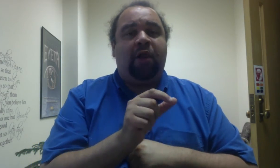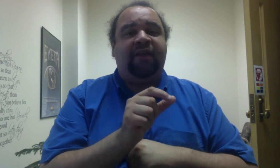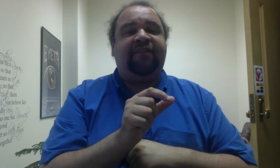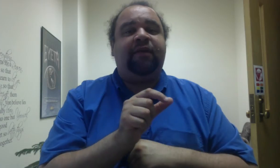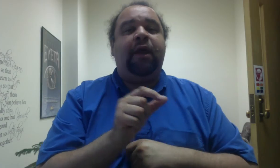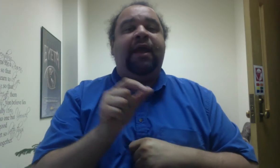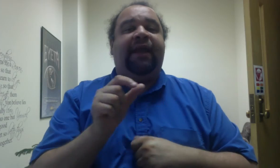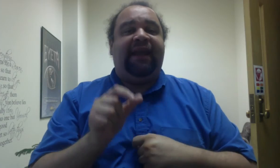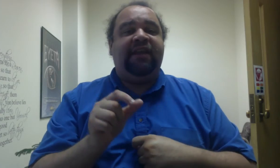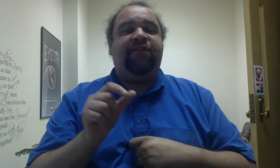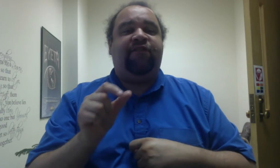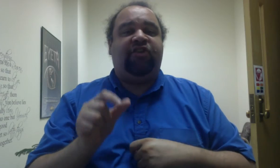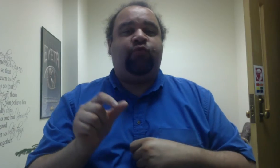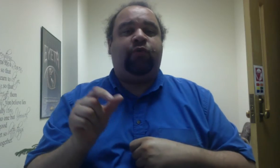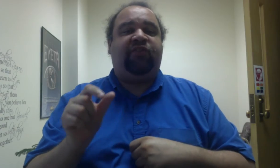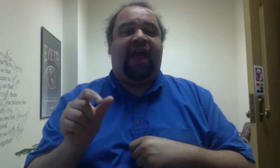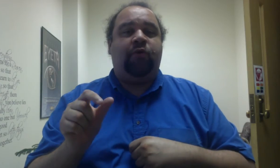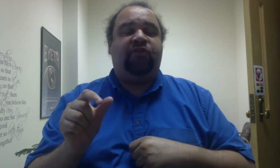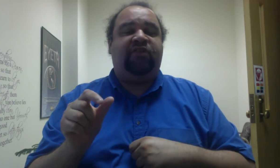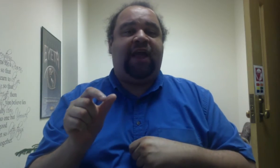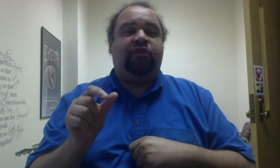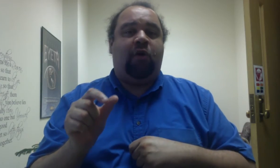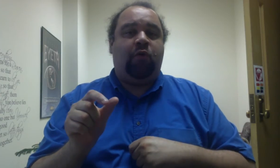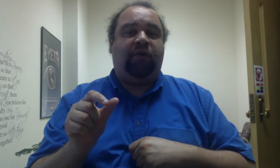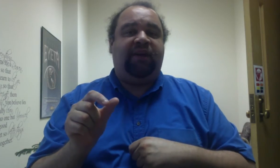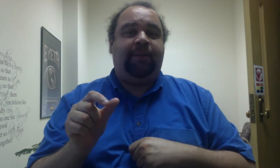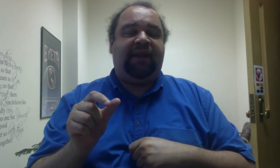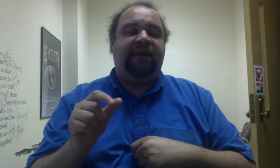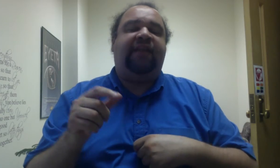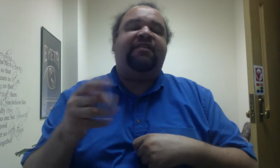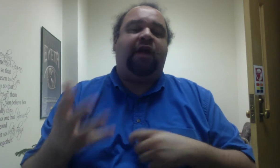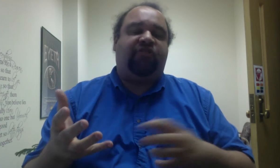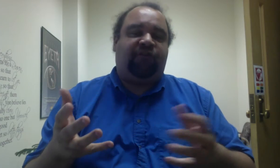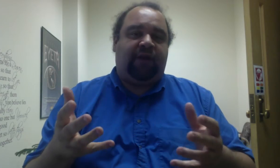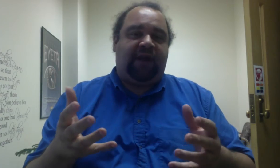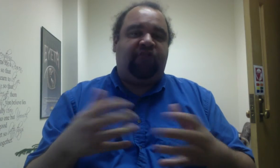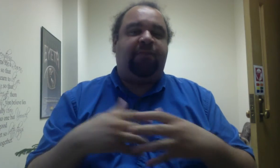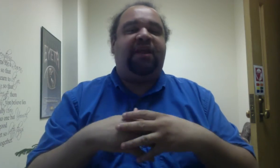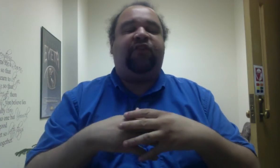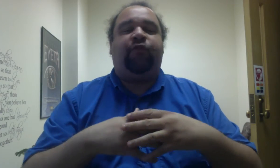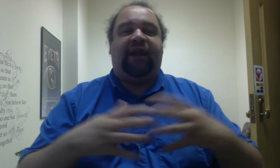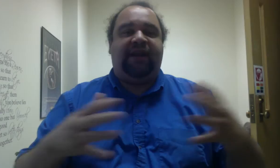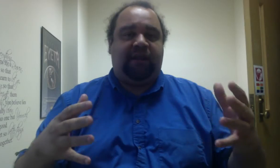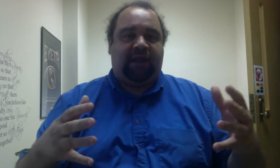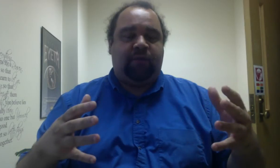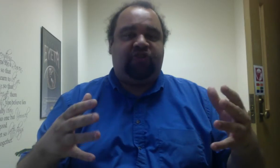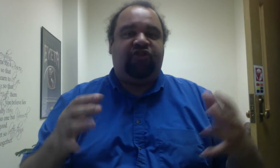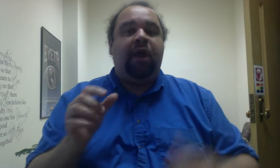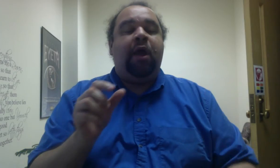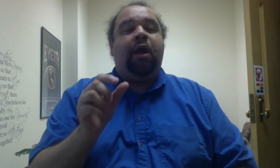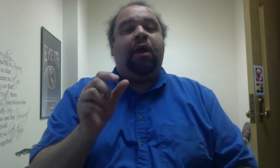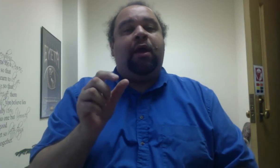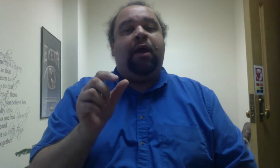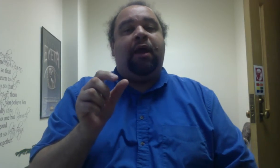smallest individual sounds that don't hold any meaning. And that's not just for English, but that's for any language.